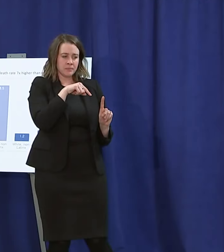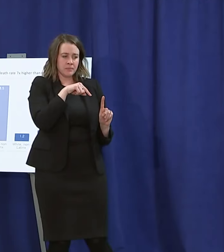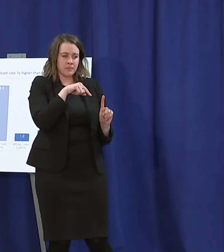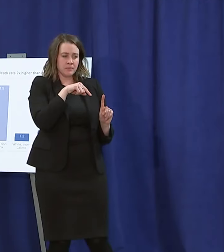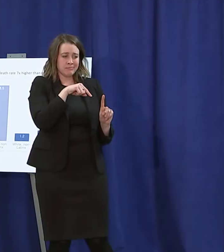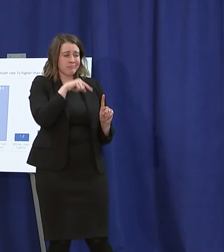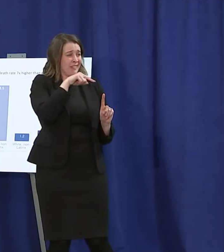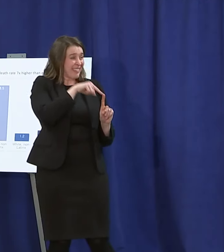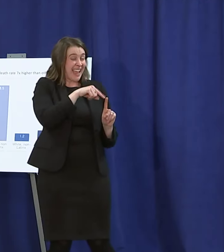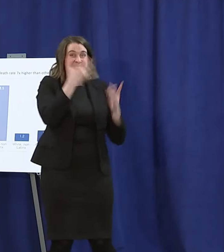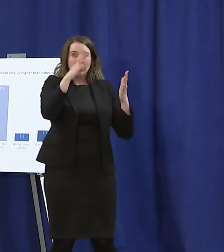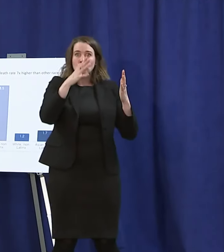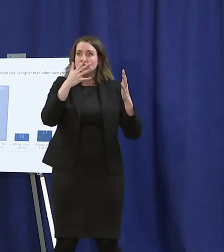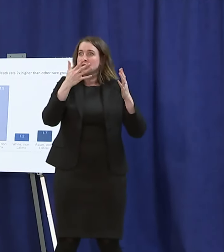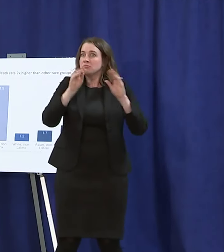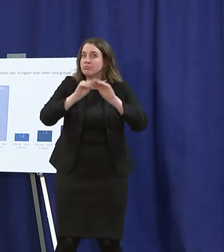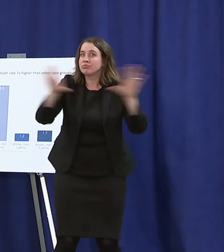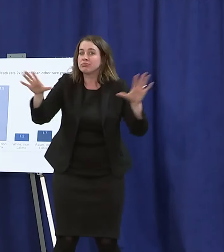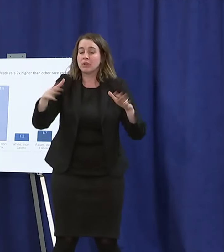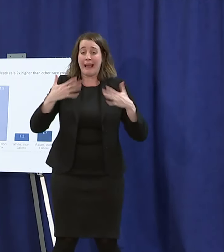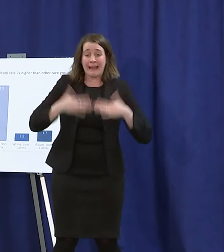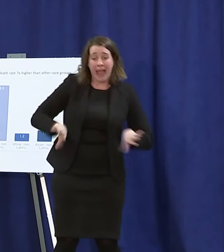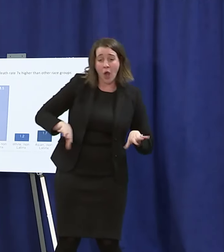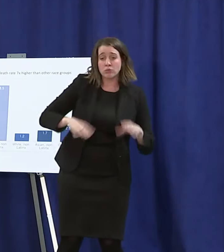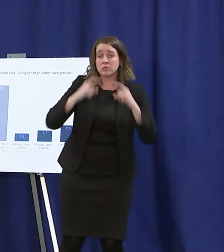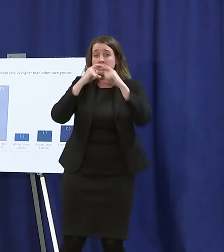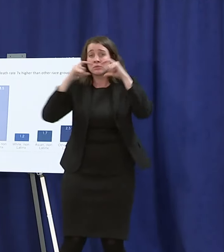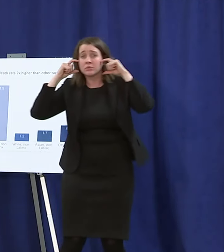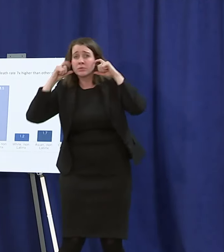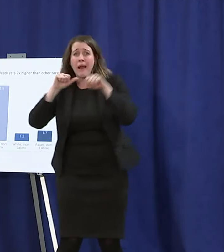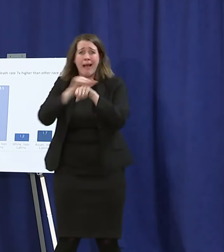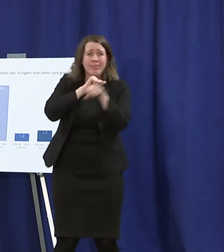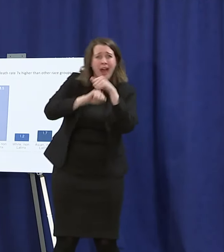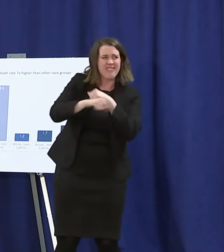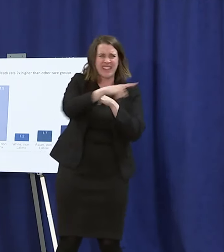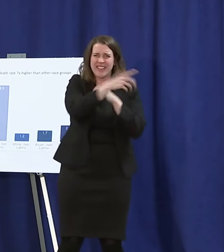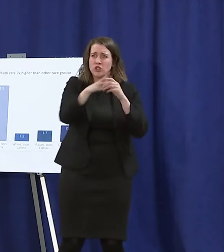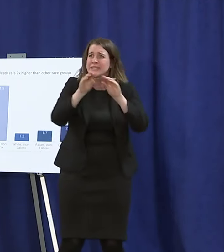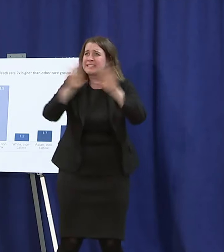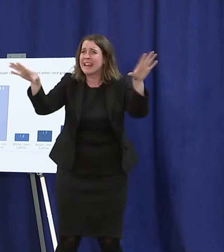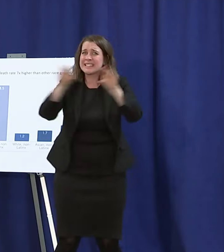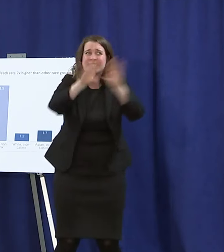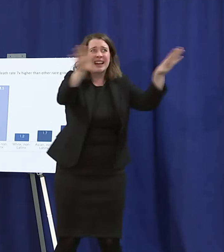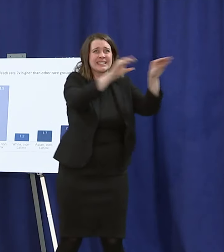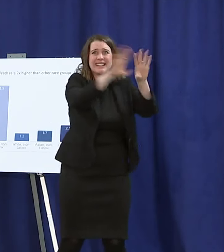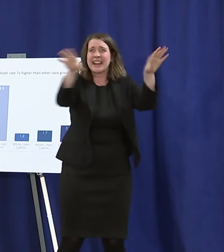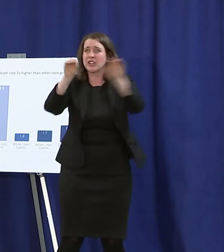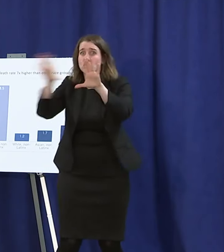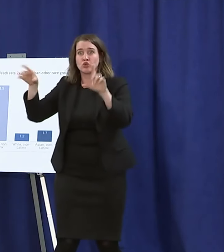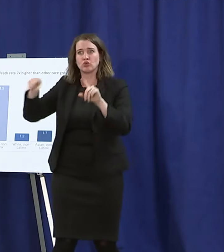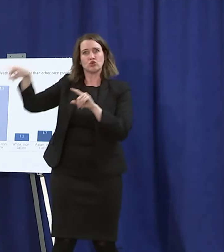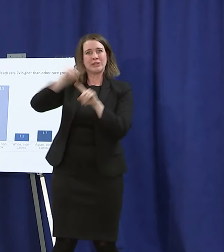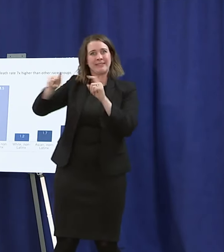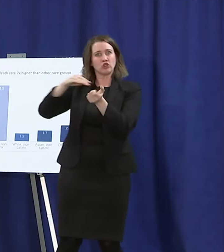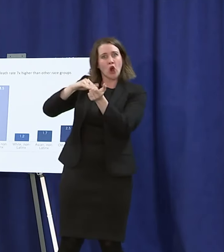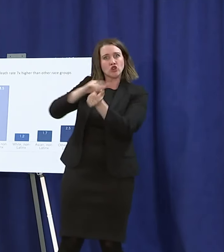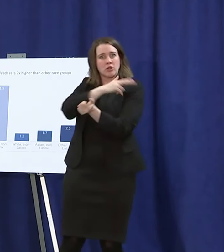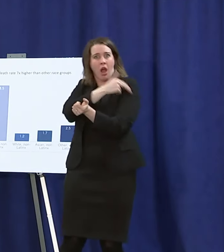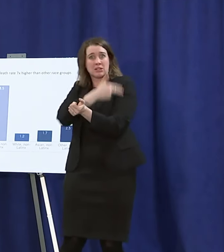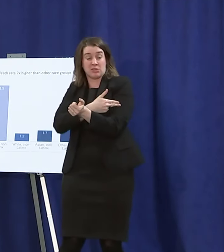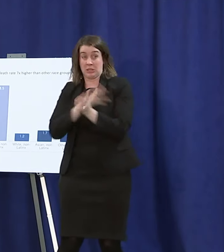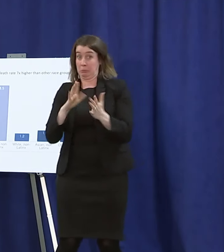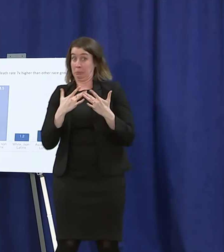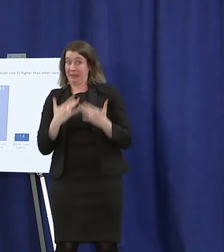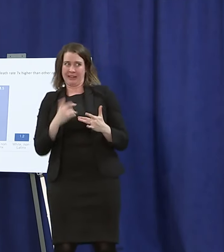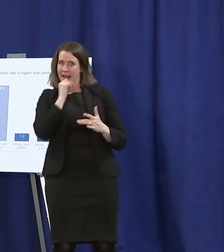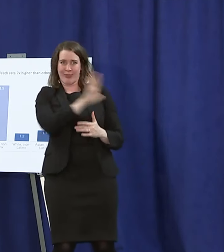of PPEs, from gowns to masks to gloves, the whole works, out to the healthcare system, which is not their